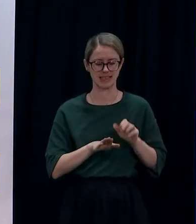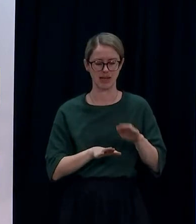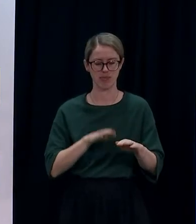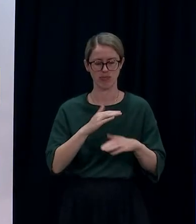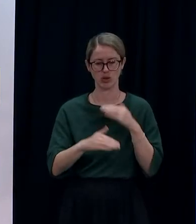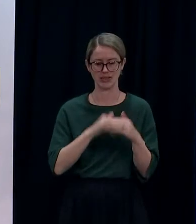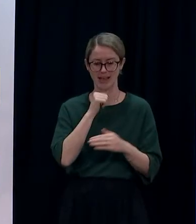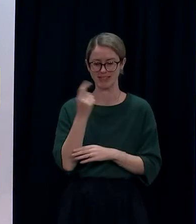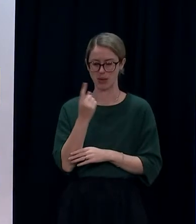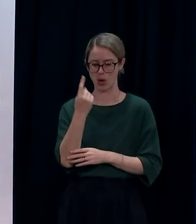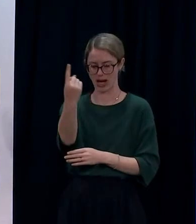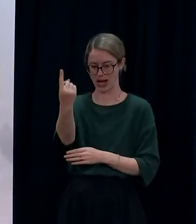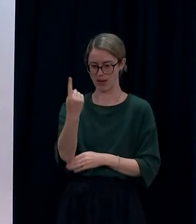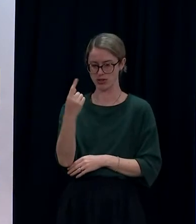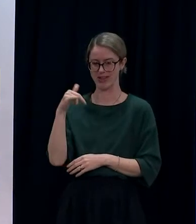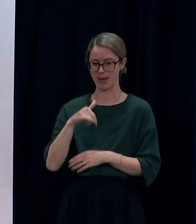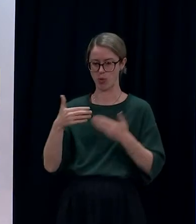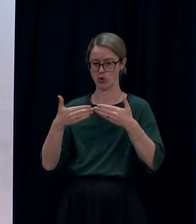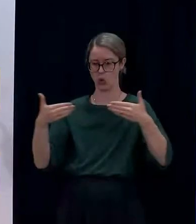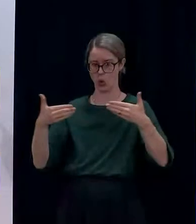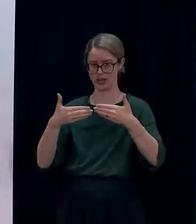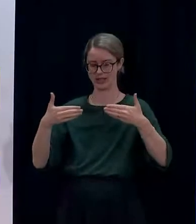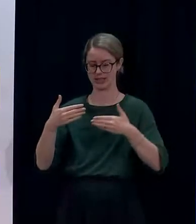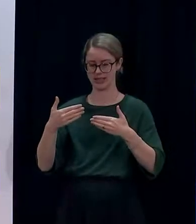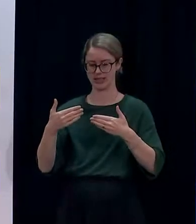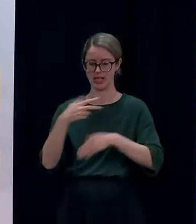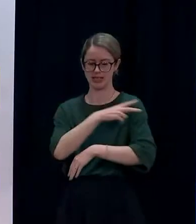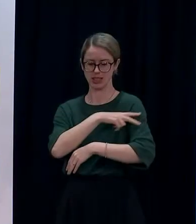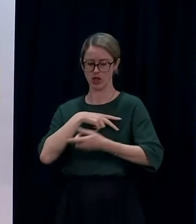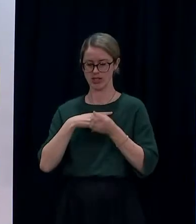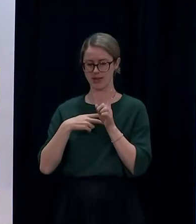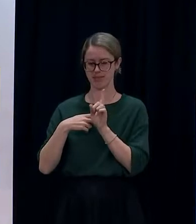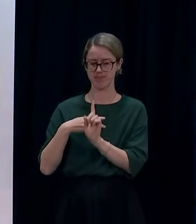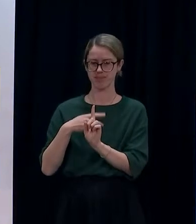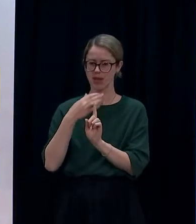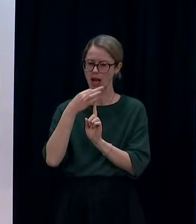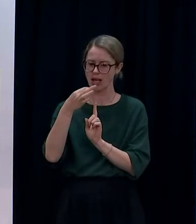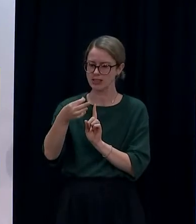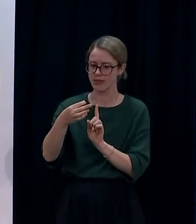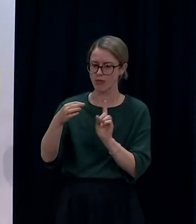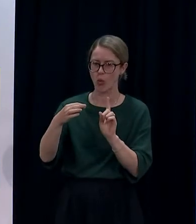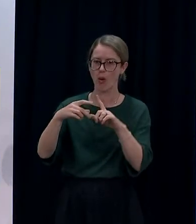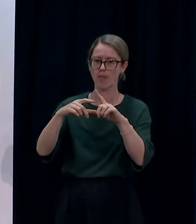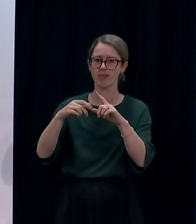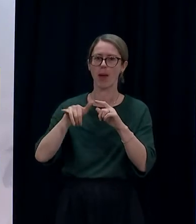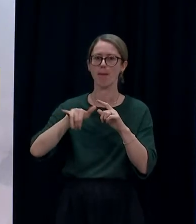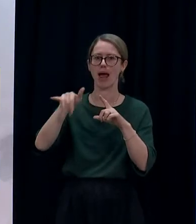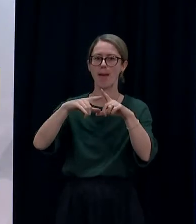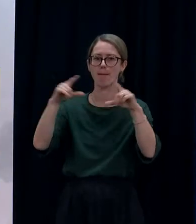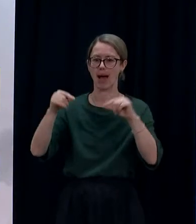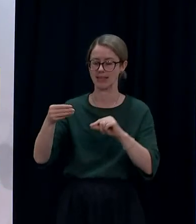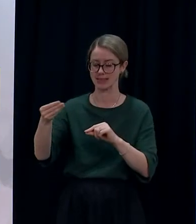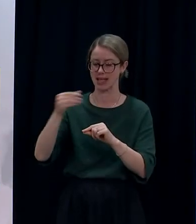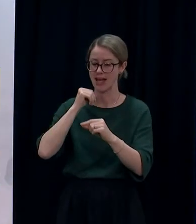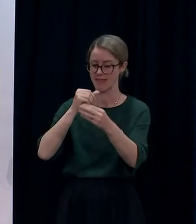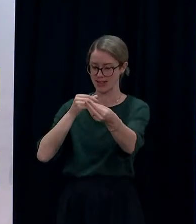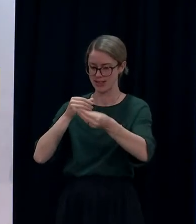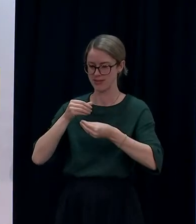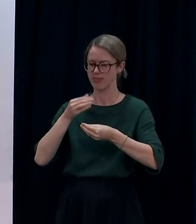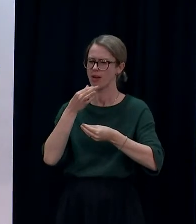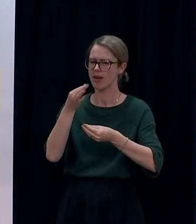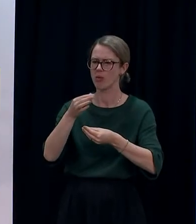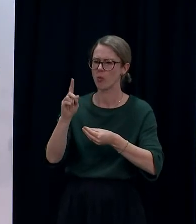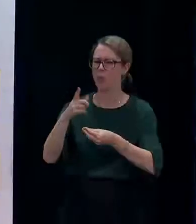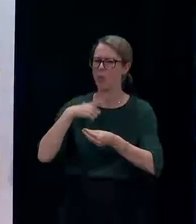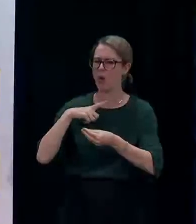that when a passenger approaches the airport doors, the aviation security officer asks them for their boarding pass. If that is produced, they then talk to them